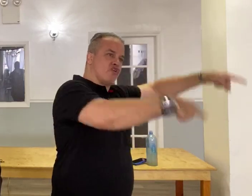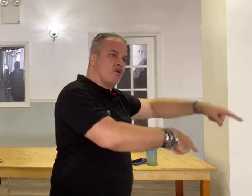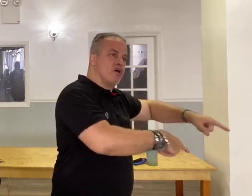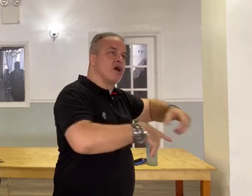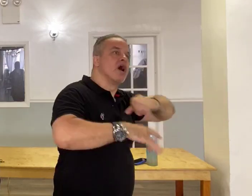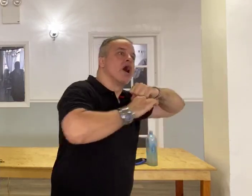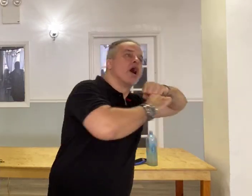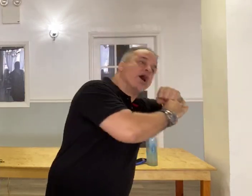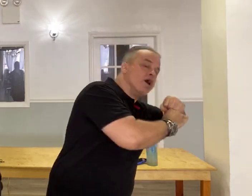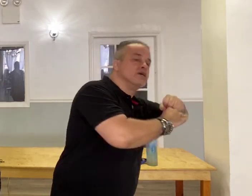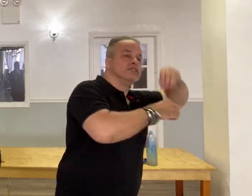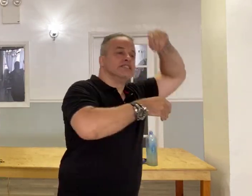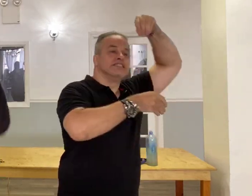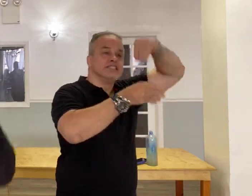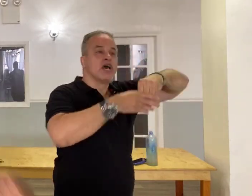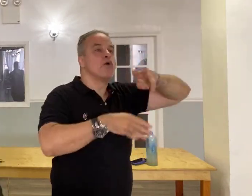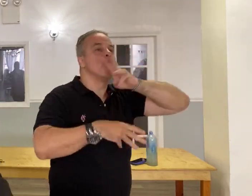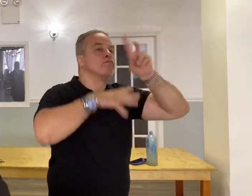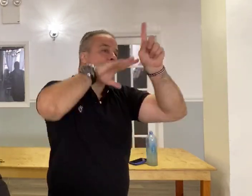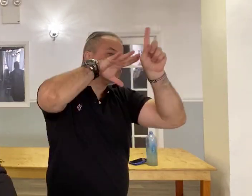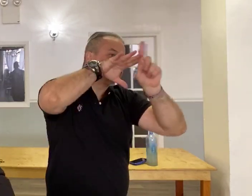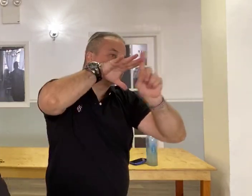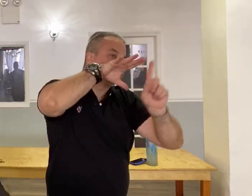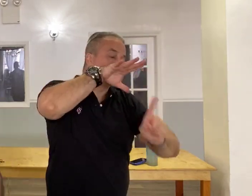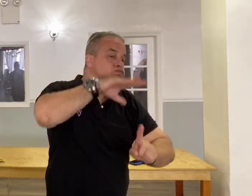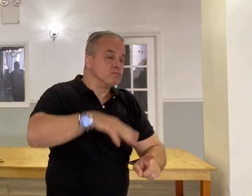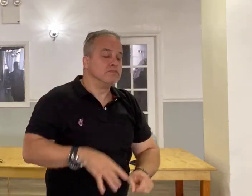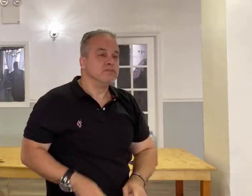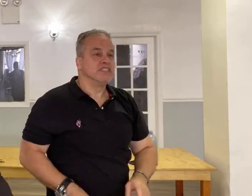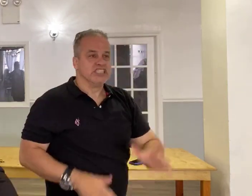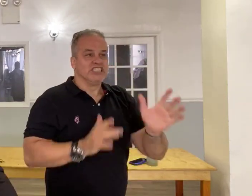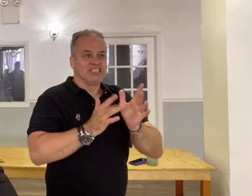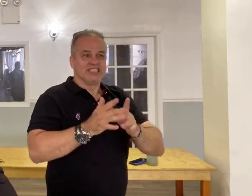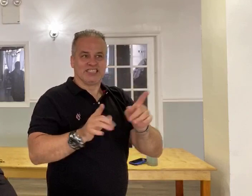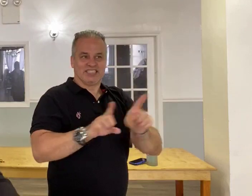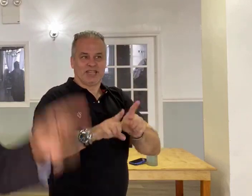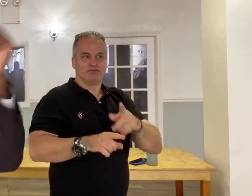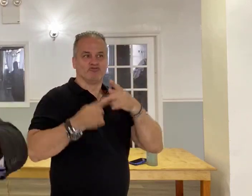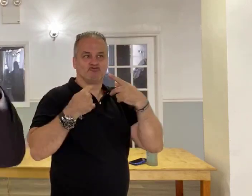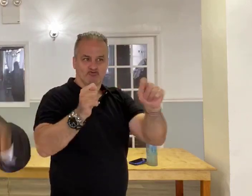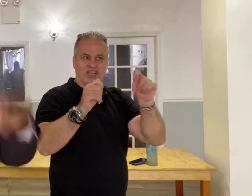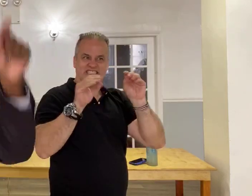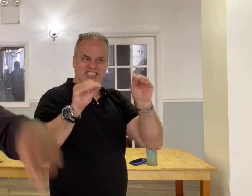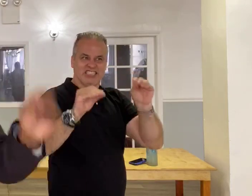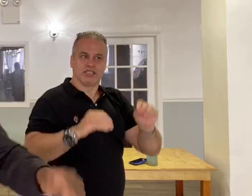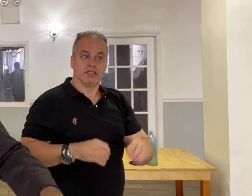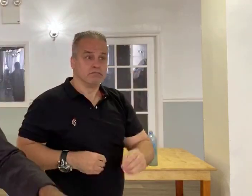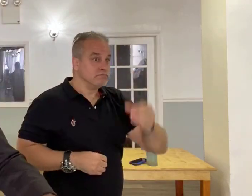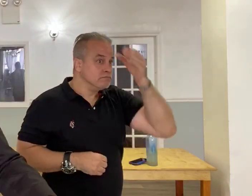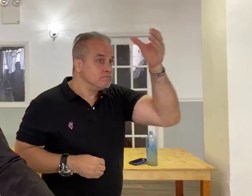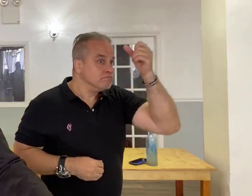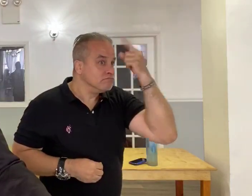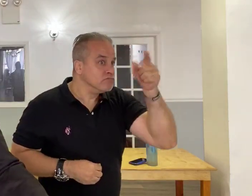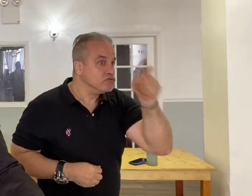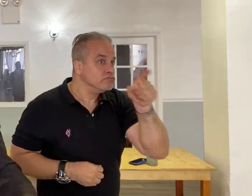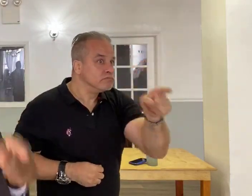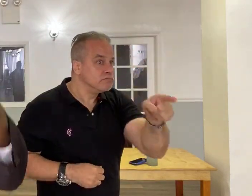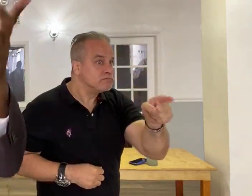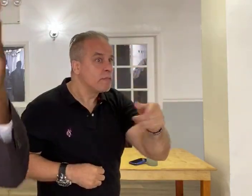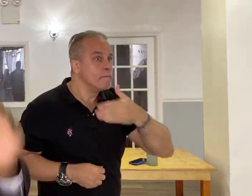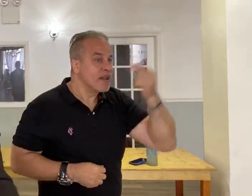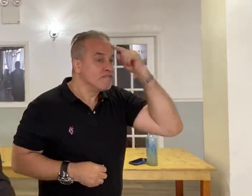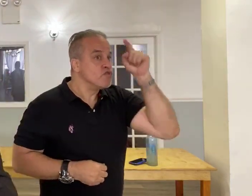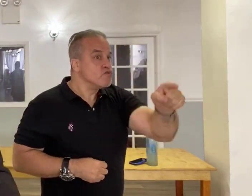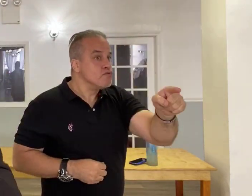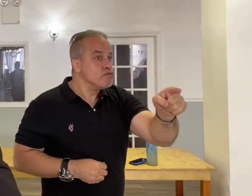the strength, you take that millstone, you cast it in the sea. And, of course, that means you're going to drown in the sea. And that would be better for you than